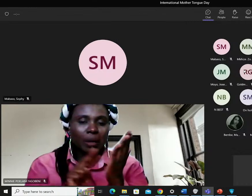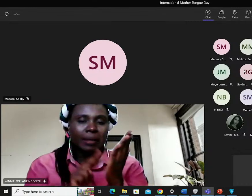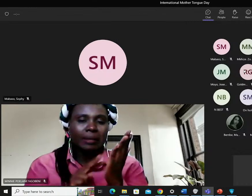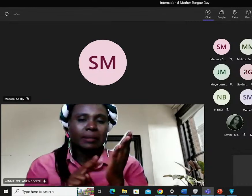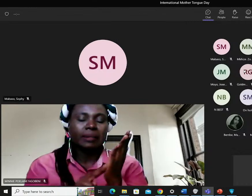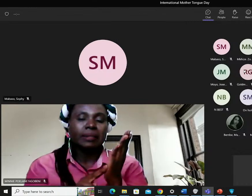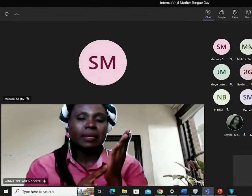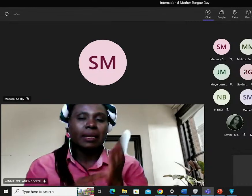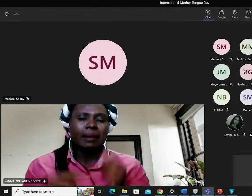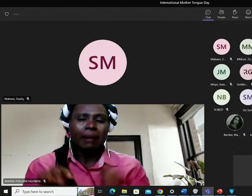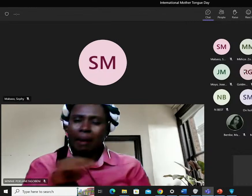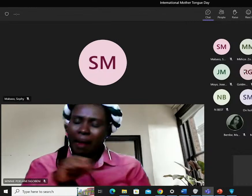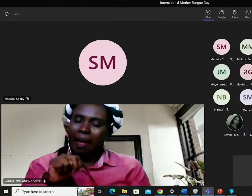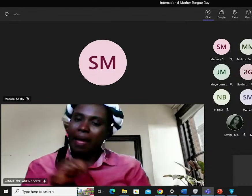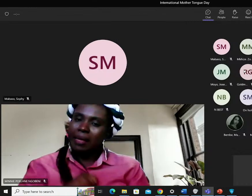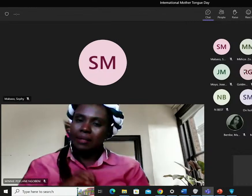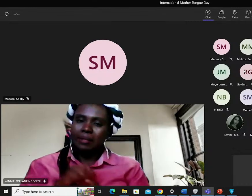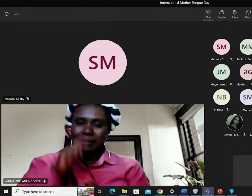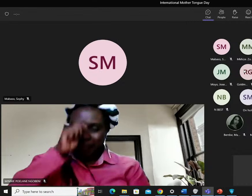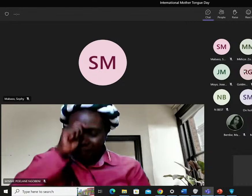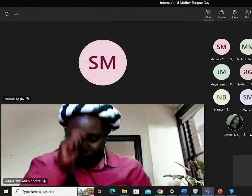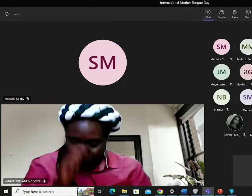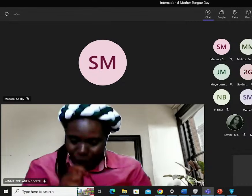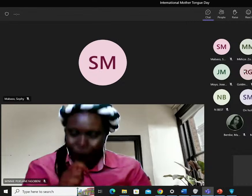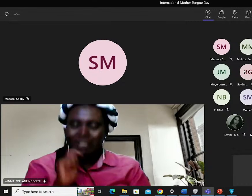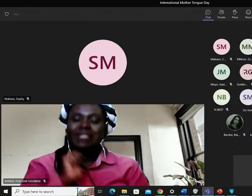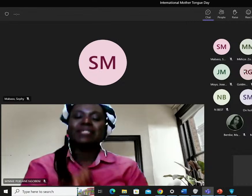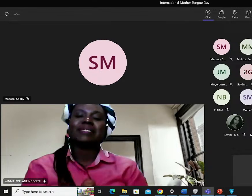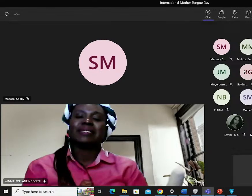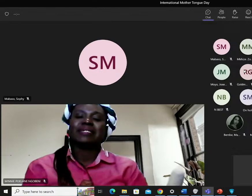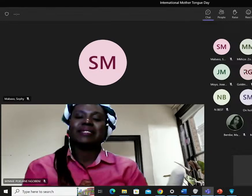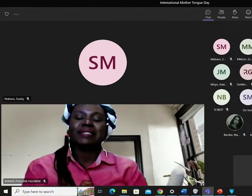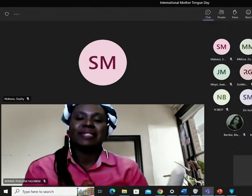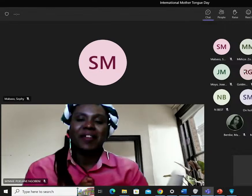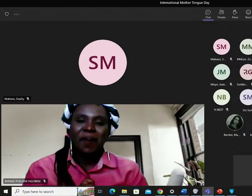Inganati inkosi.